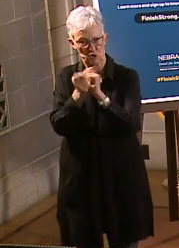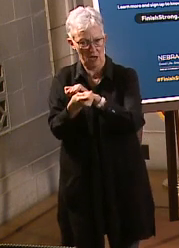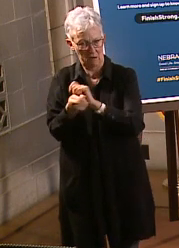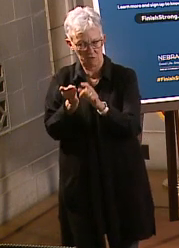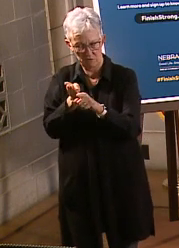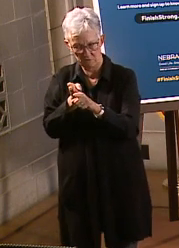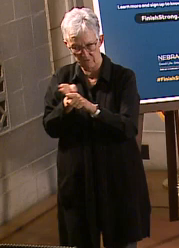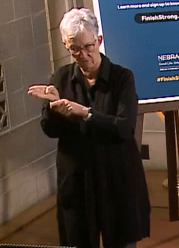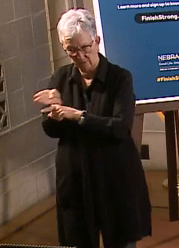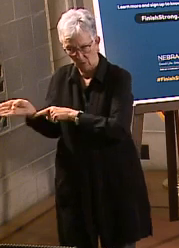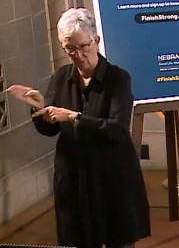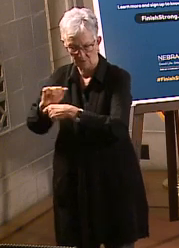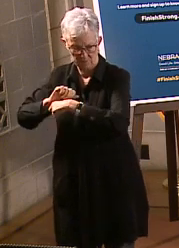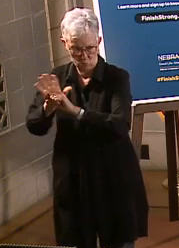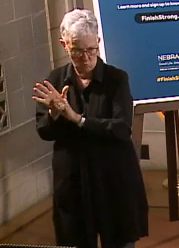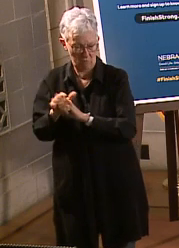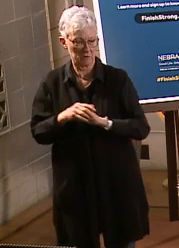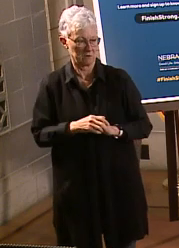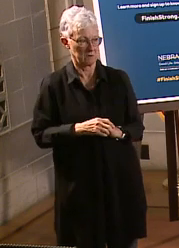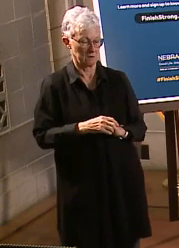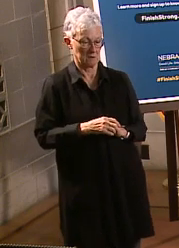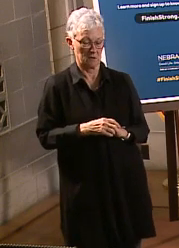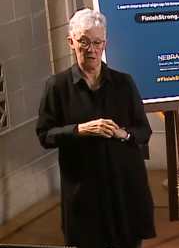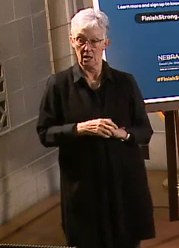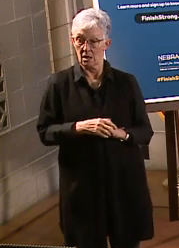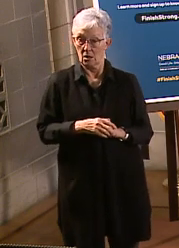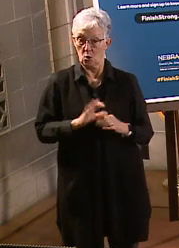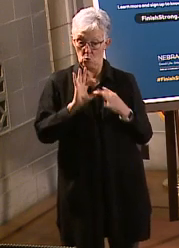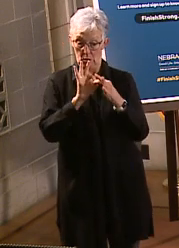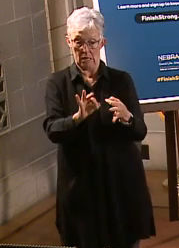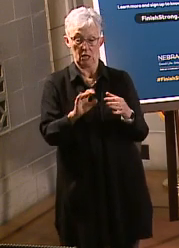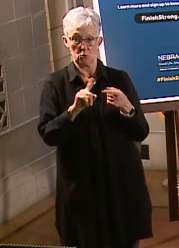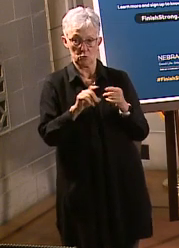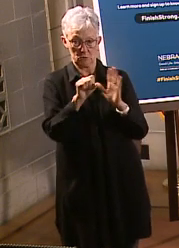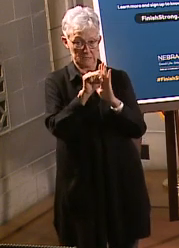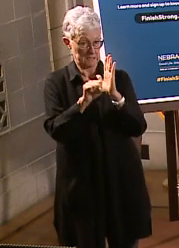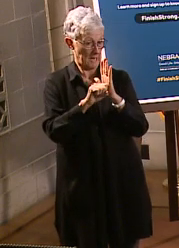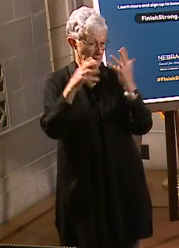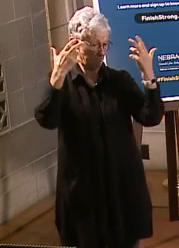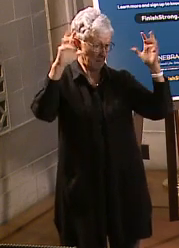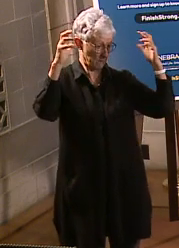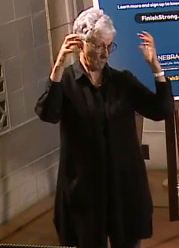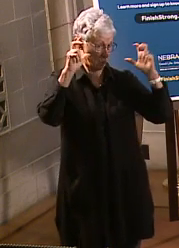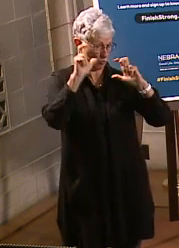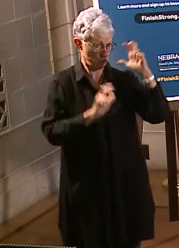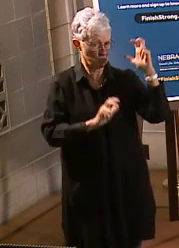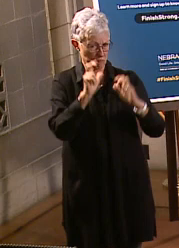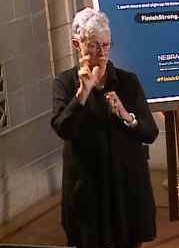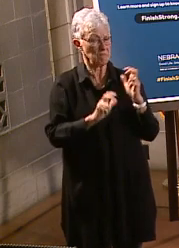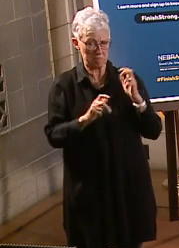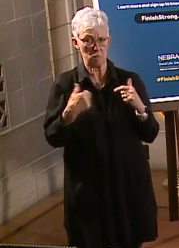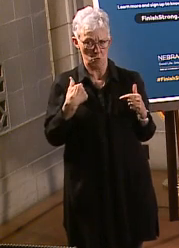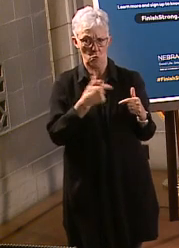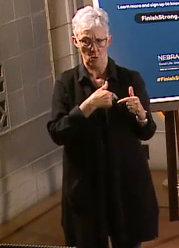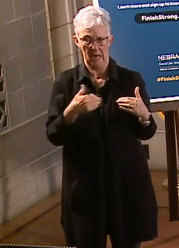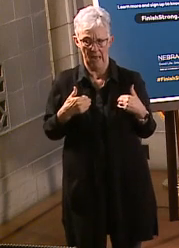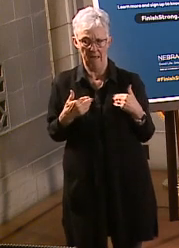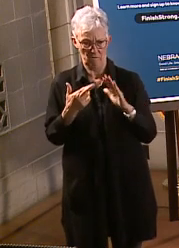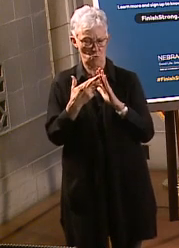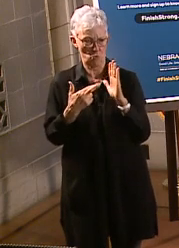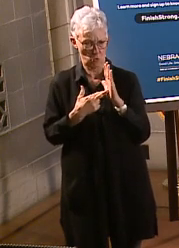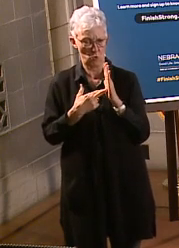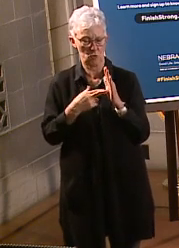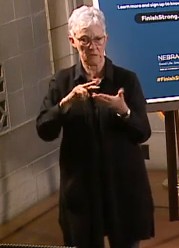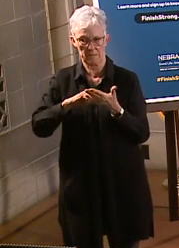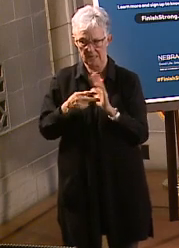of, for the state tournament? So the state establishes the directed health measures, which requires organizations to work with your local